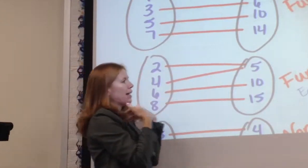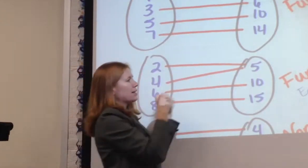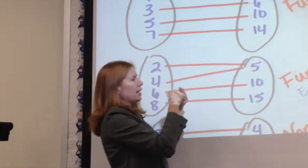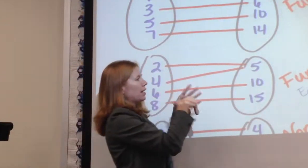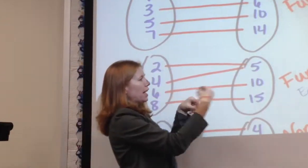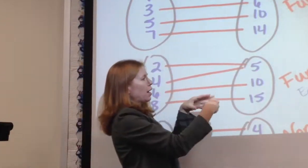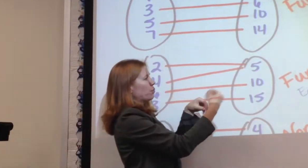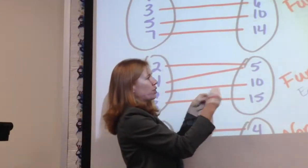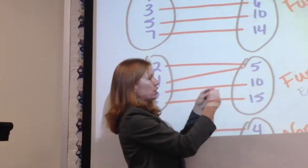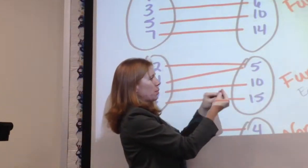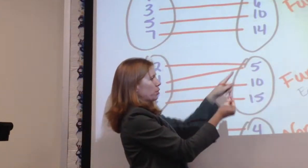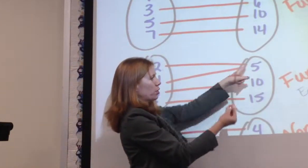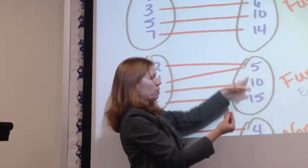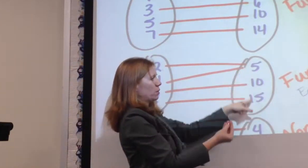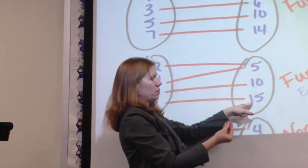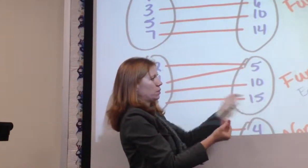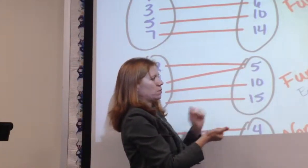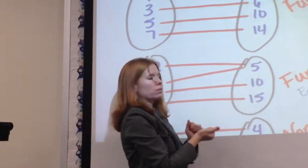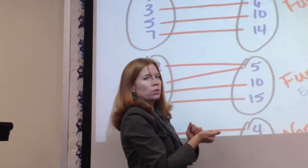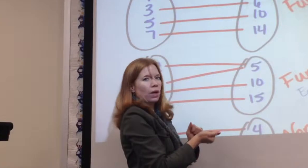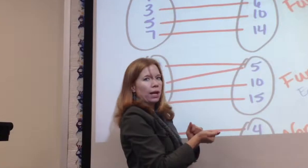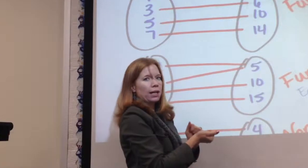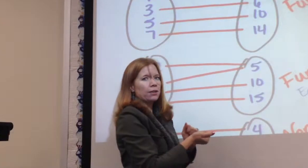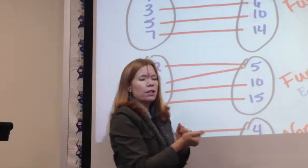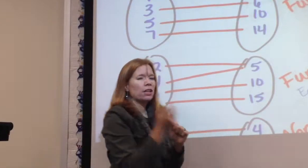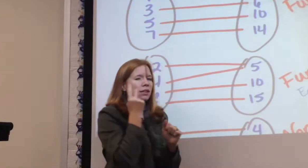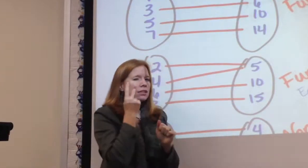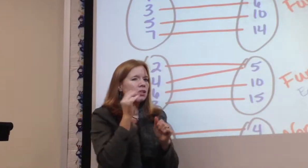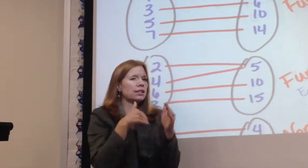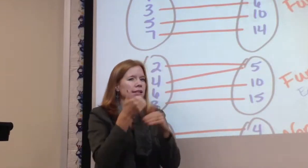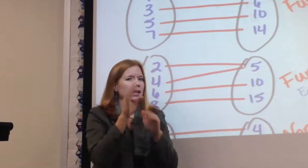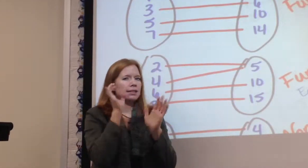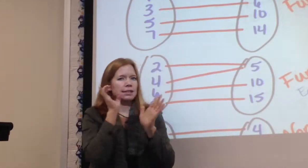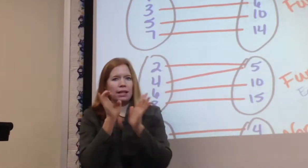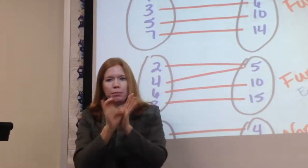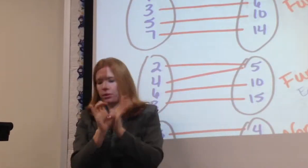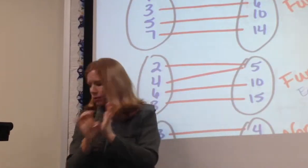has an output number. Okay? Let's look at the next example.